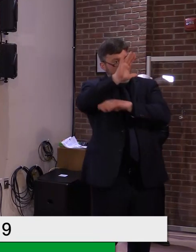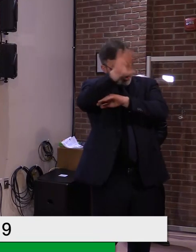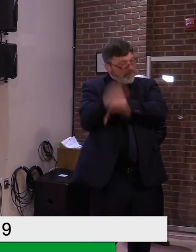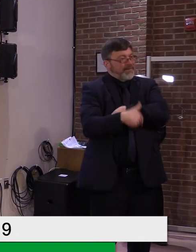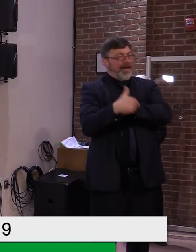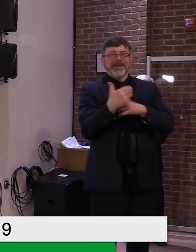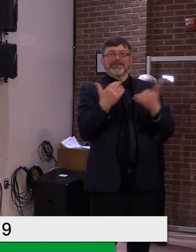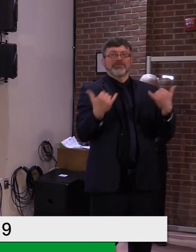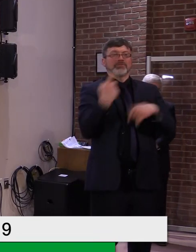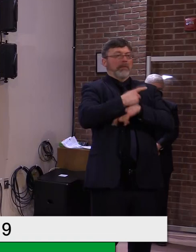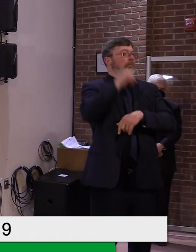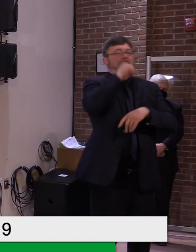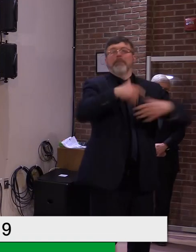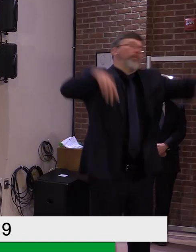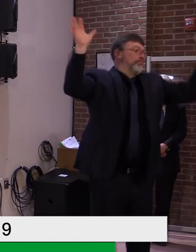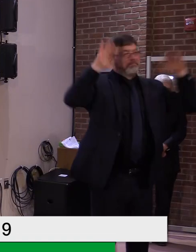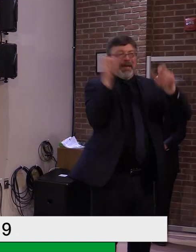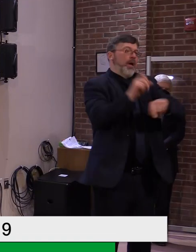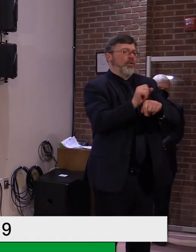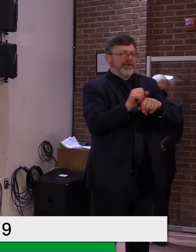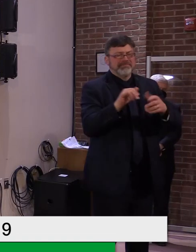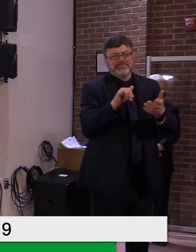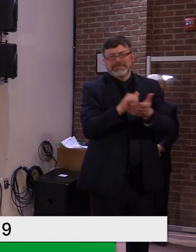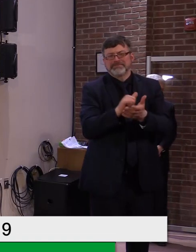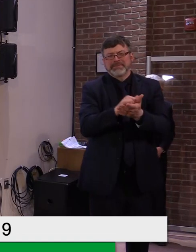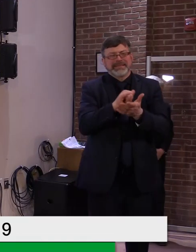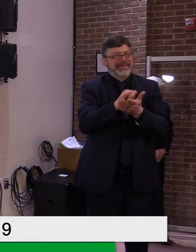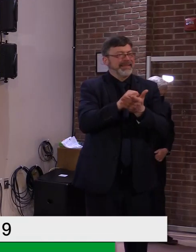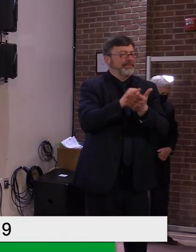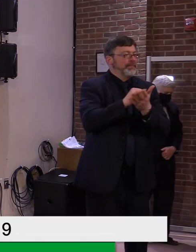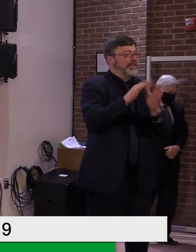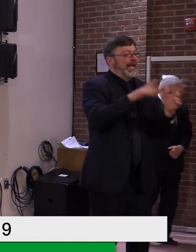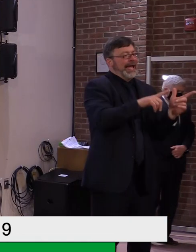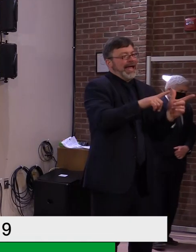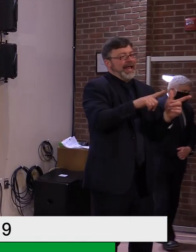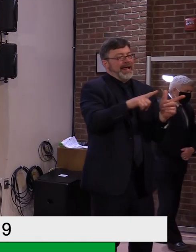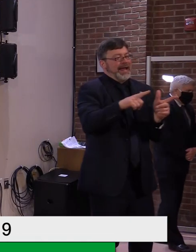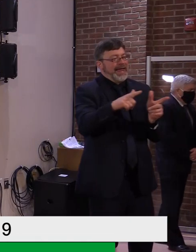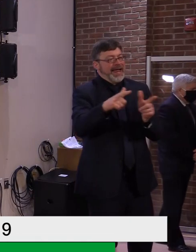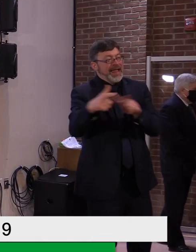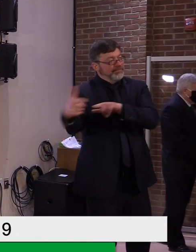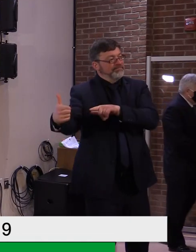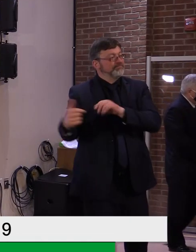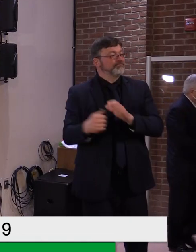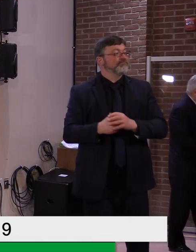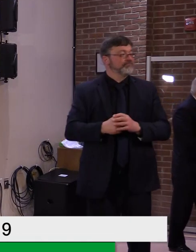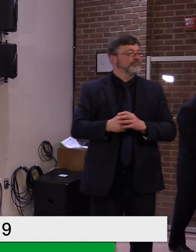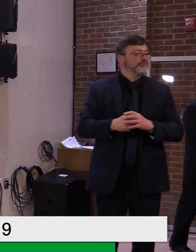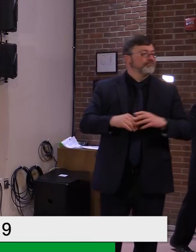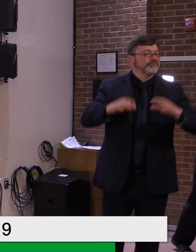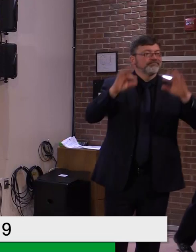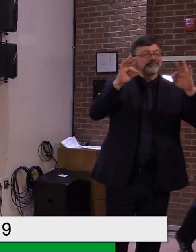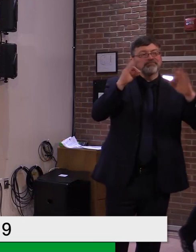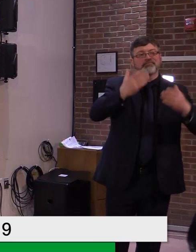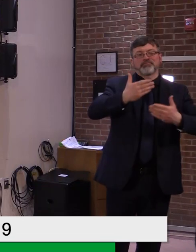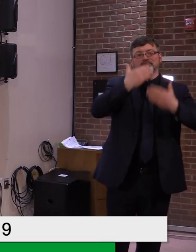Appreciate it. Guy Page, Chronicle of the Vermont State House.